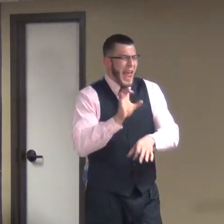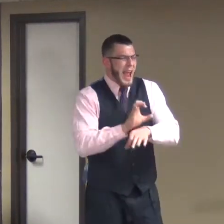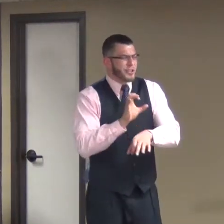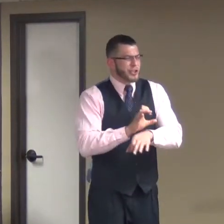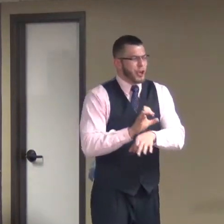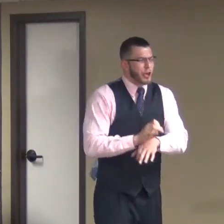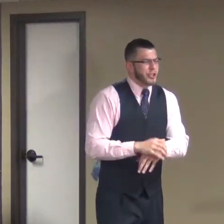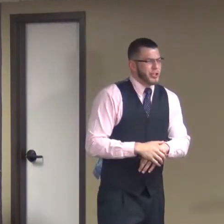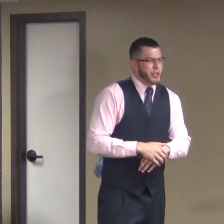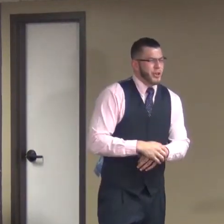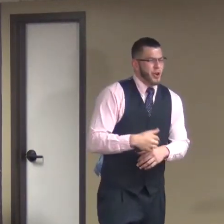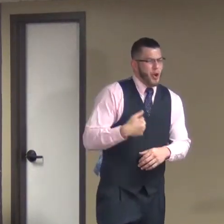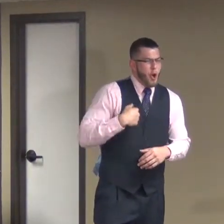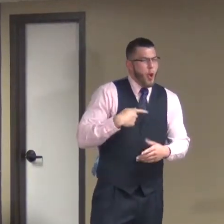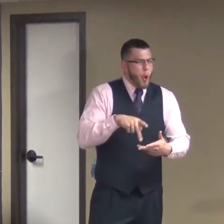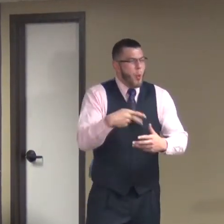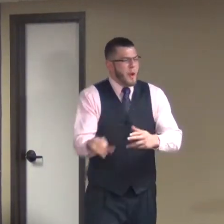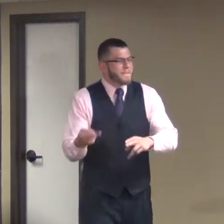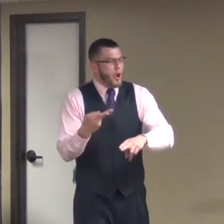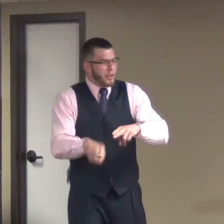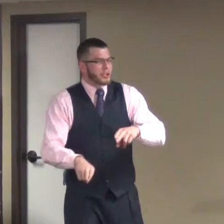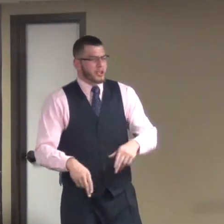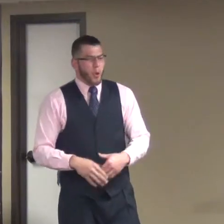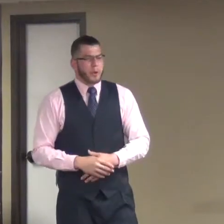As a church, we've fallen short.